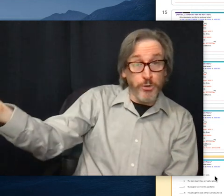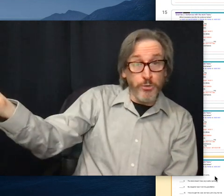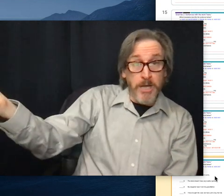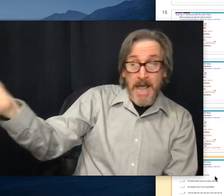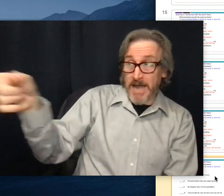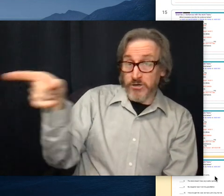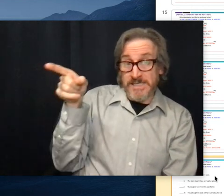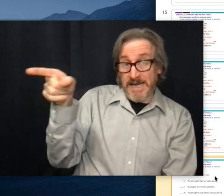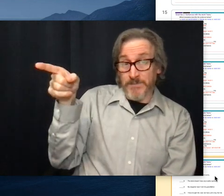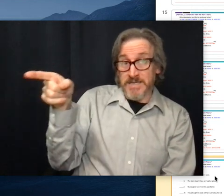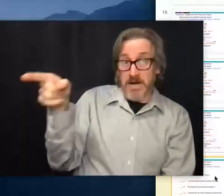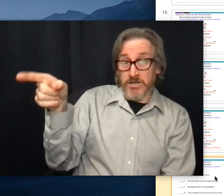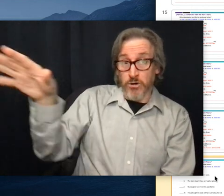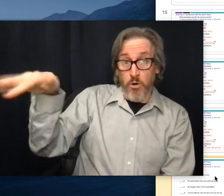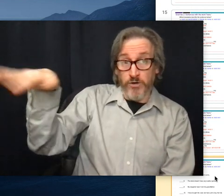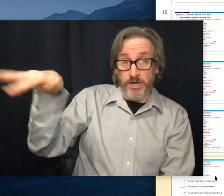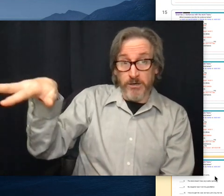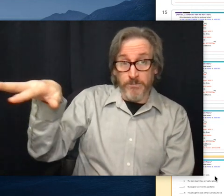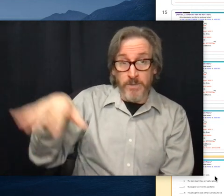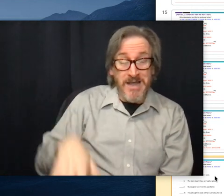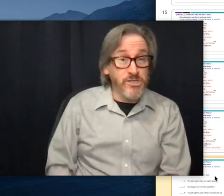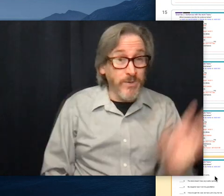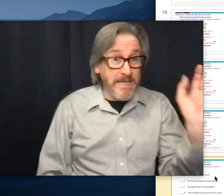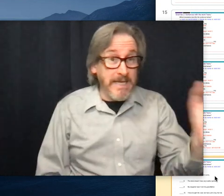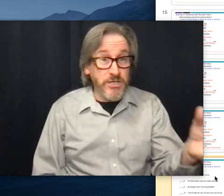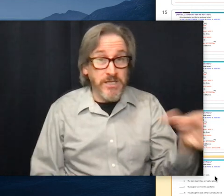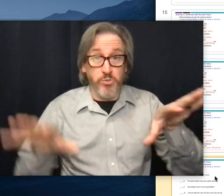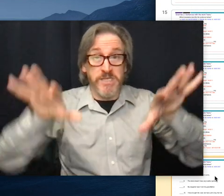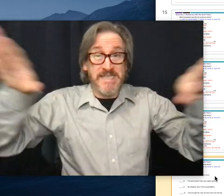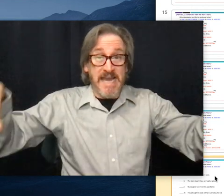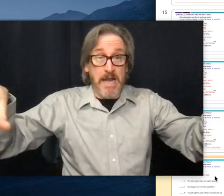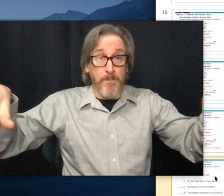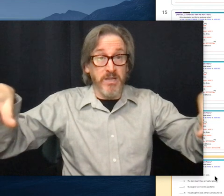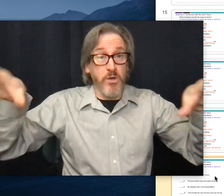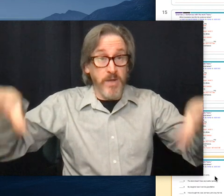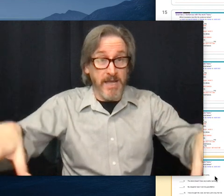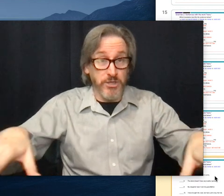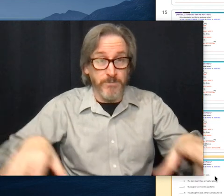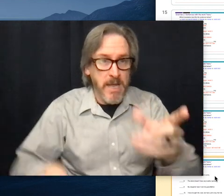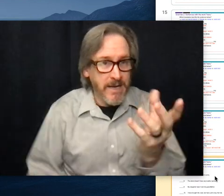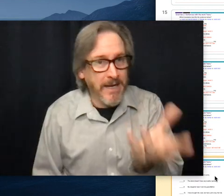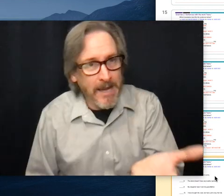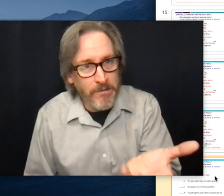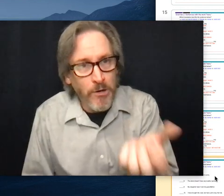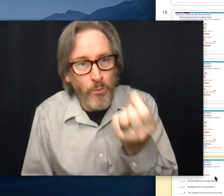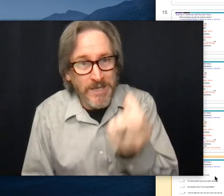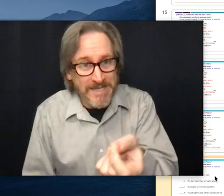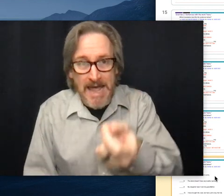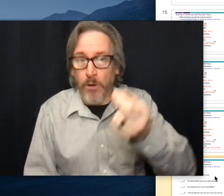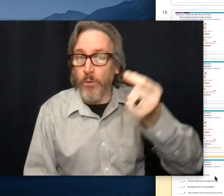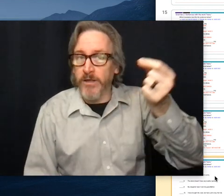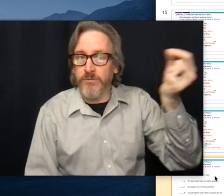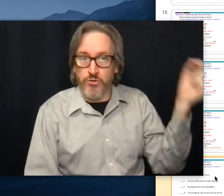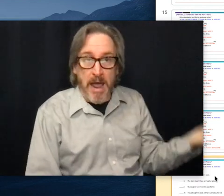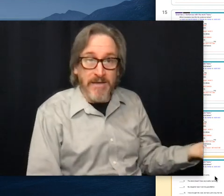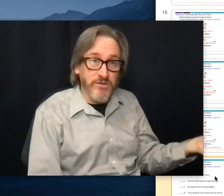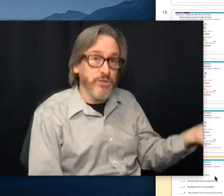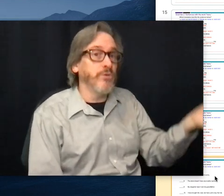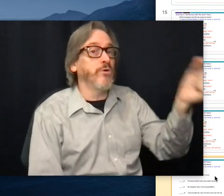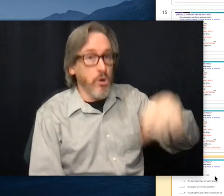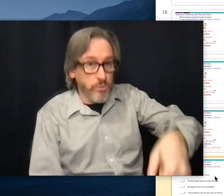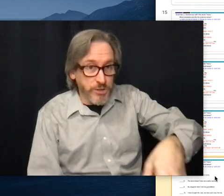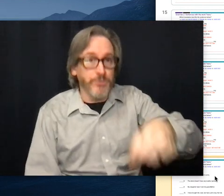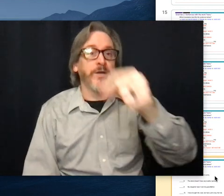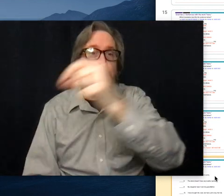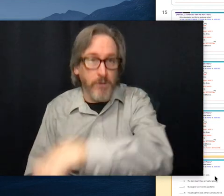Call to, and you're setting up the doctor over here. So with each of these, we're setting up a location. And again, we did that with drive